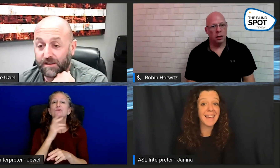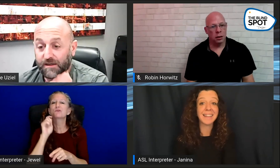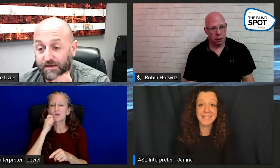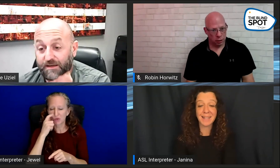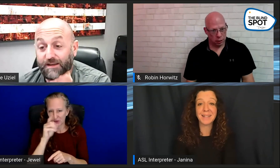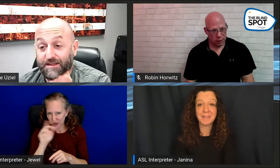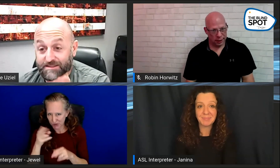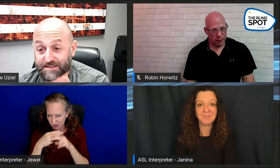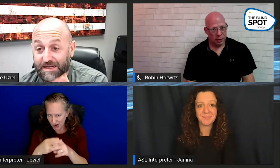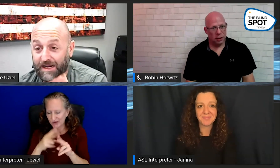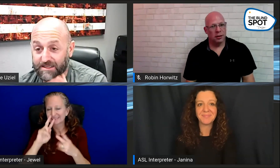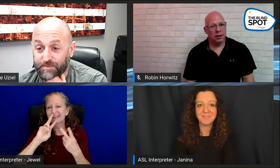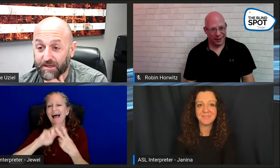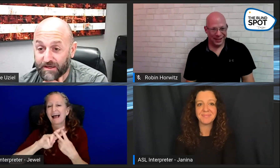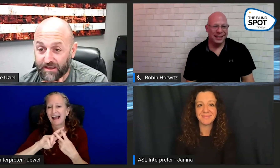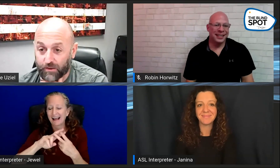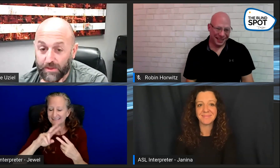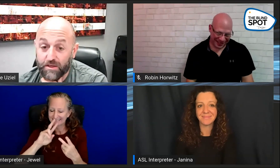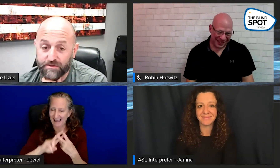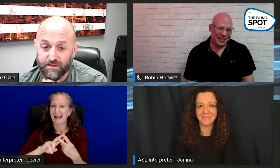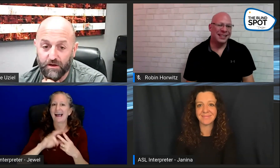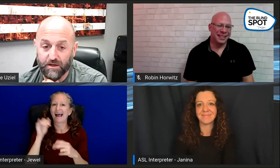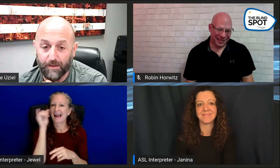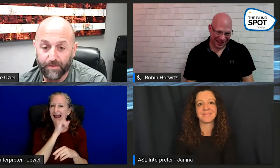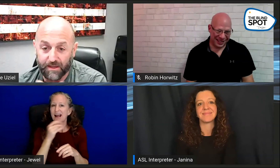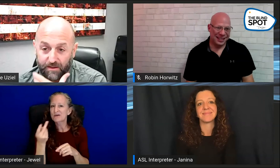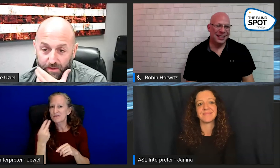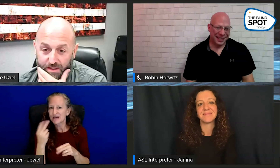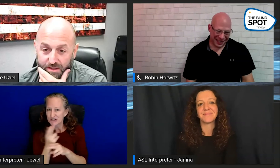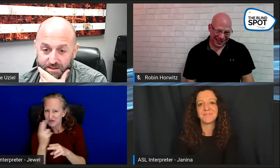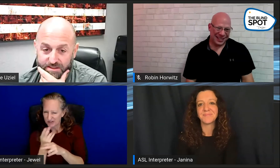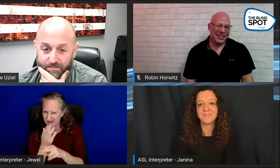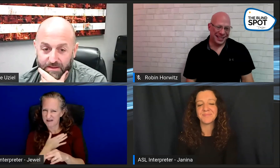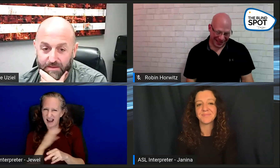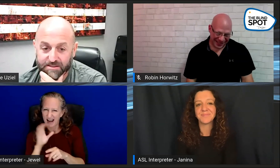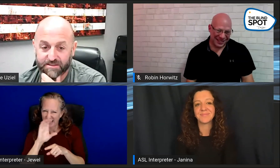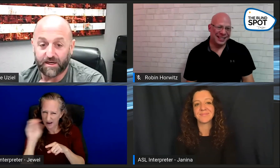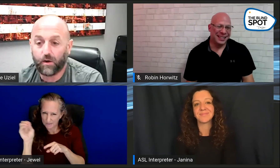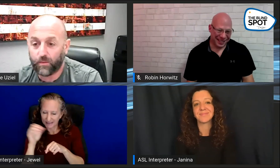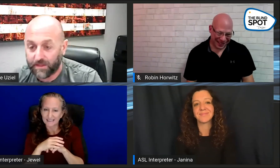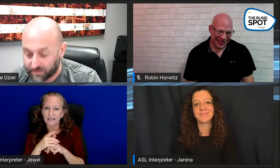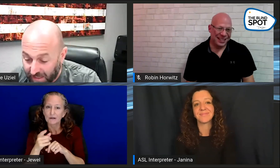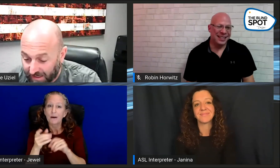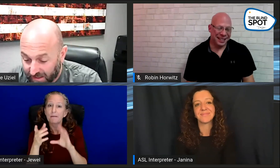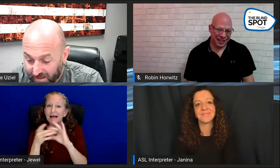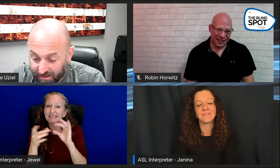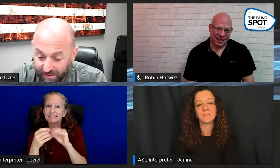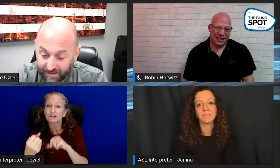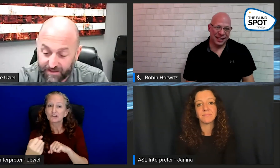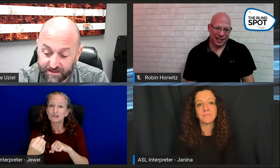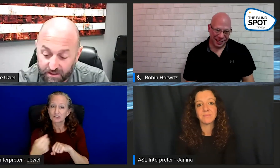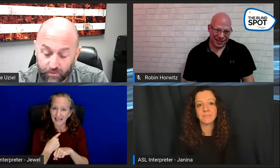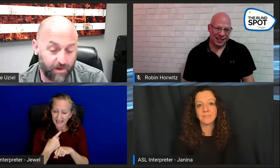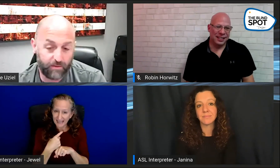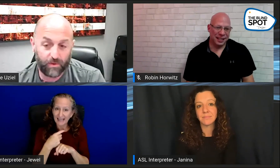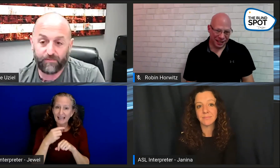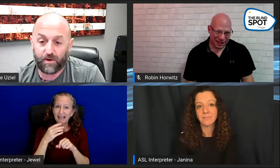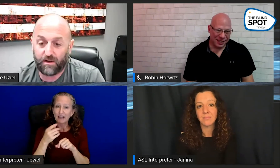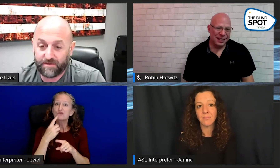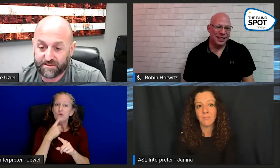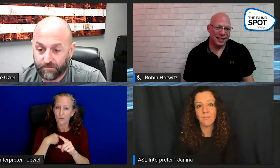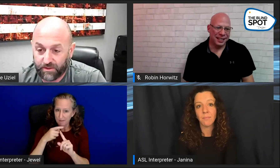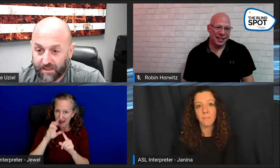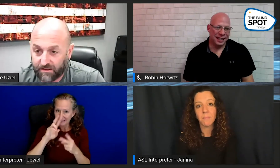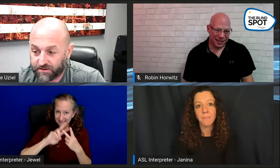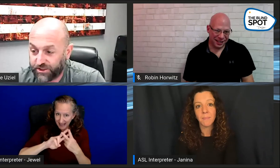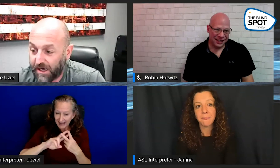Or Slack, yeah, exactly. Slack has been, we use it in our company. And when he sent me the message saying, oh, we use Slack, it is a great way